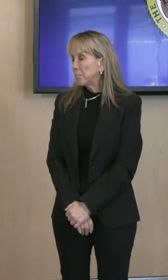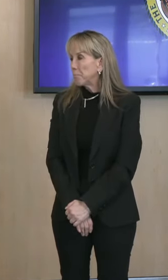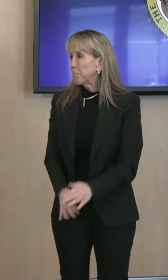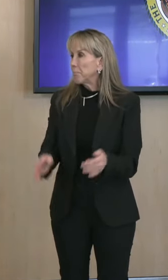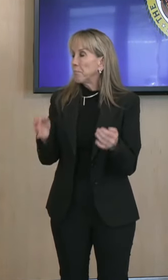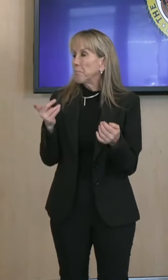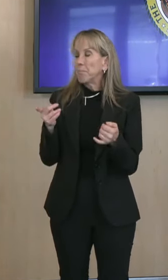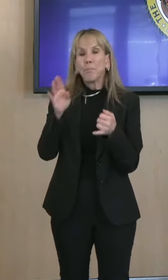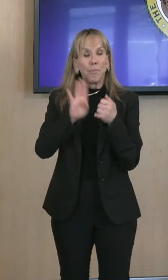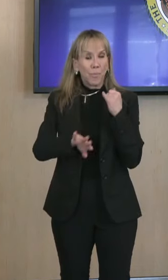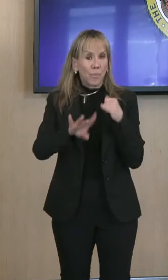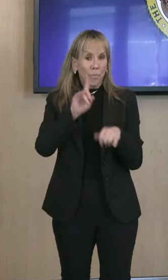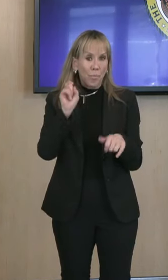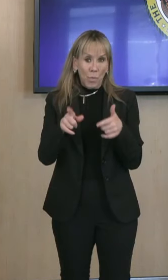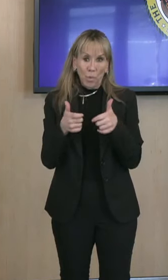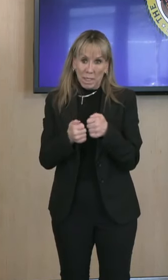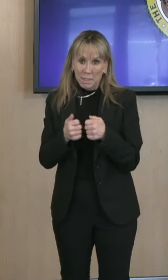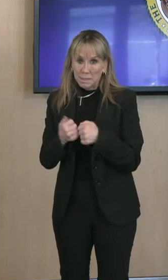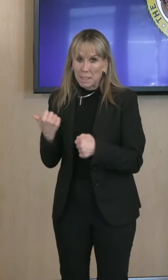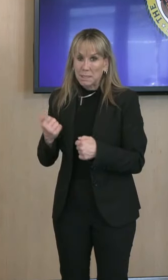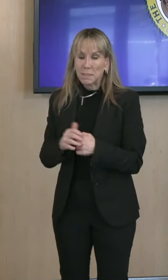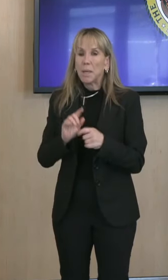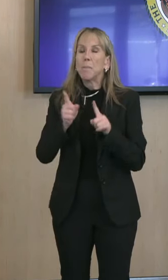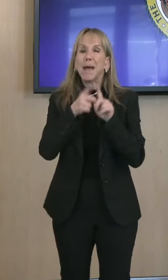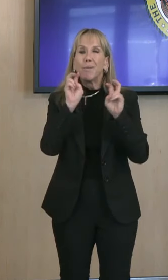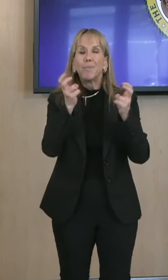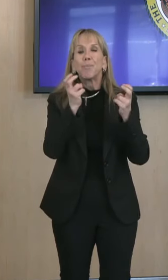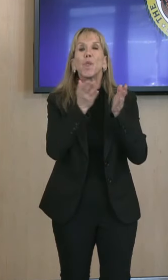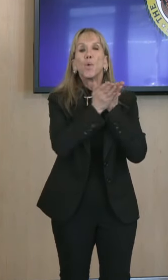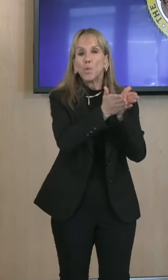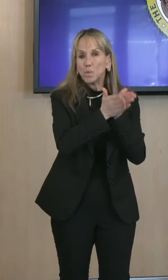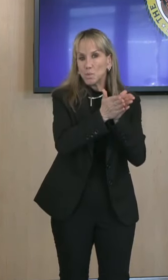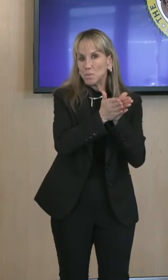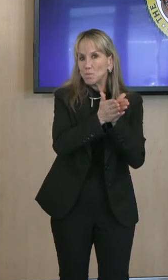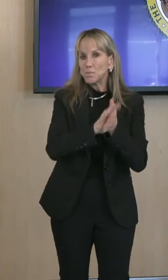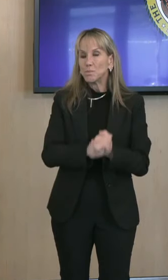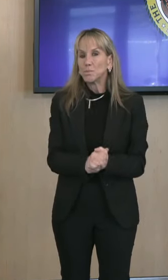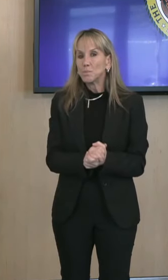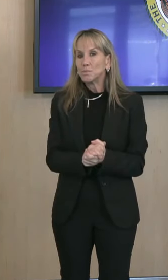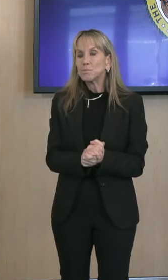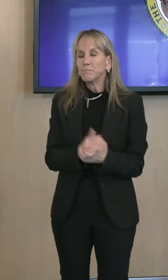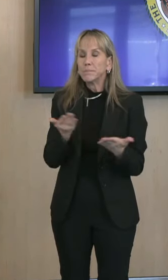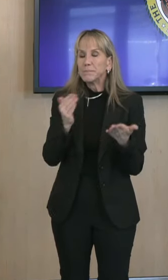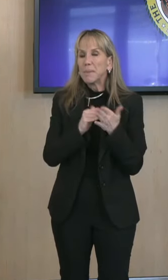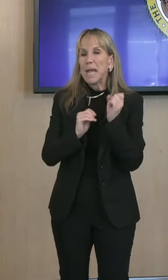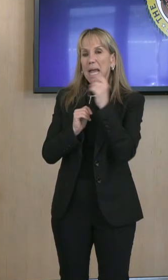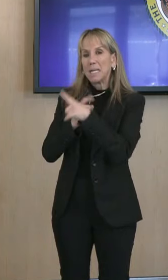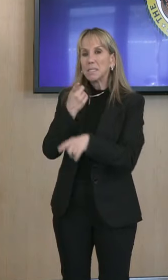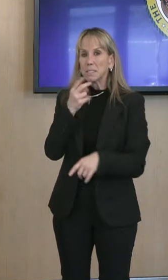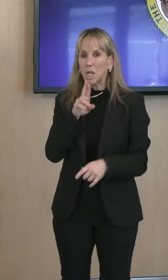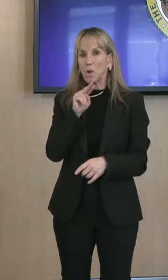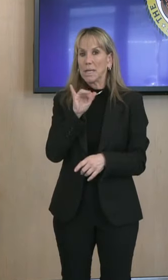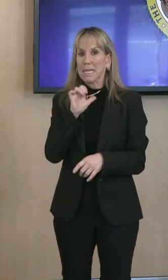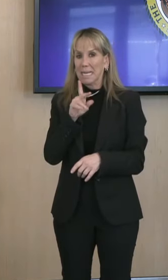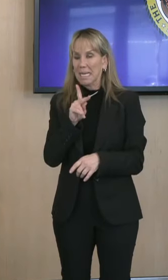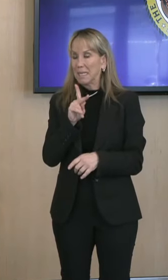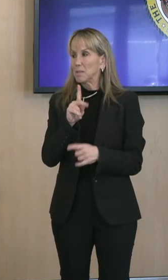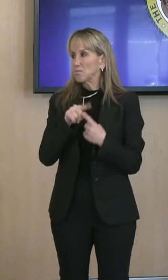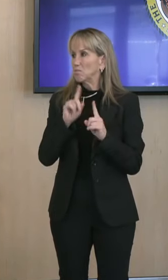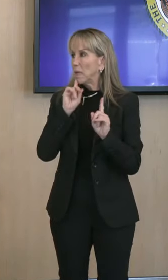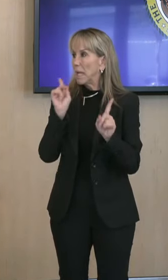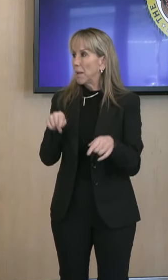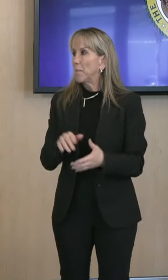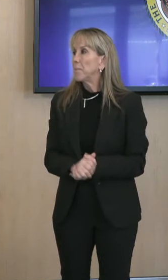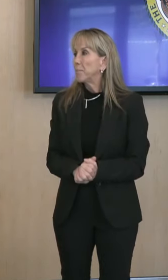Okay, the last question we have is on a cruise question, so we'll call Dr. Nick up to respond to that question. Yes, this is